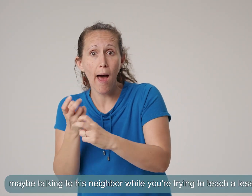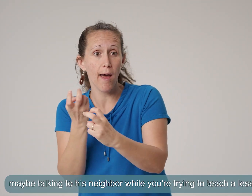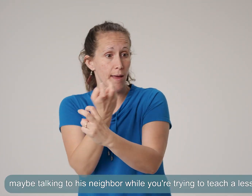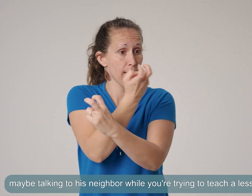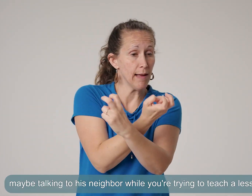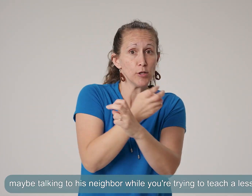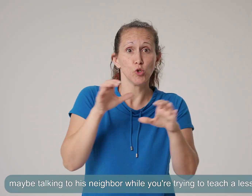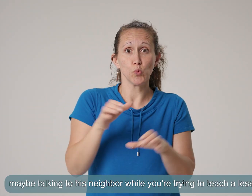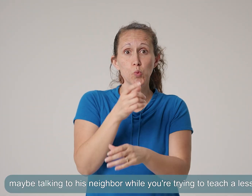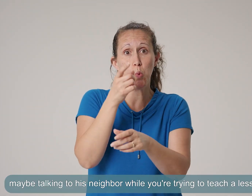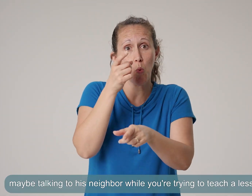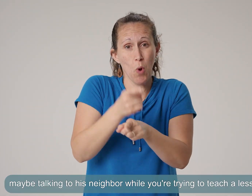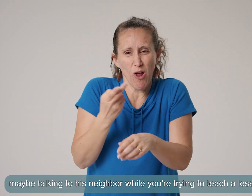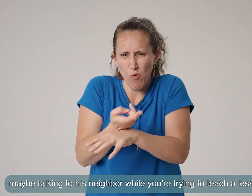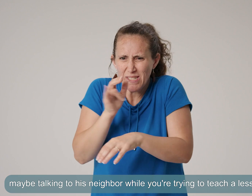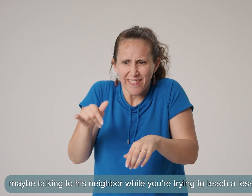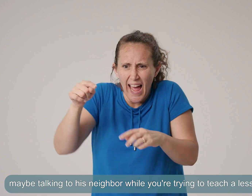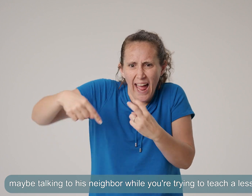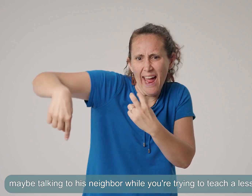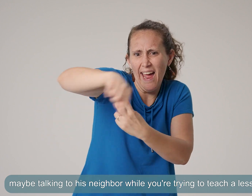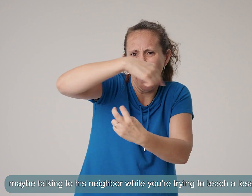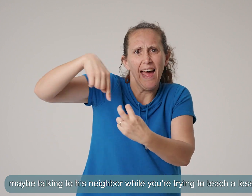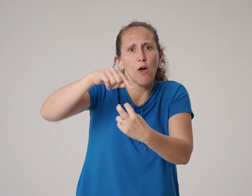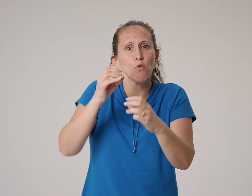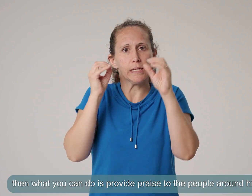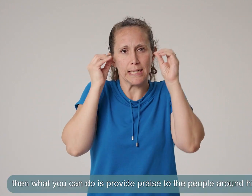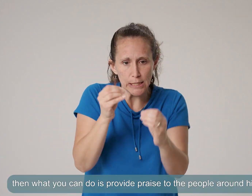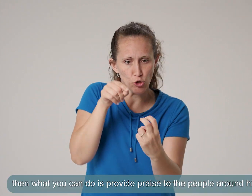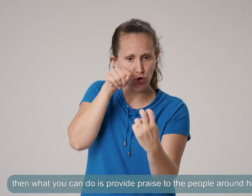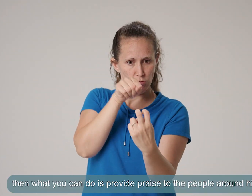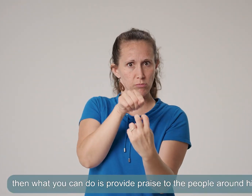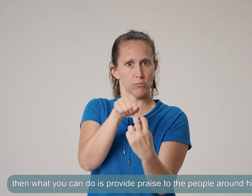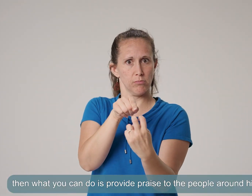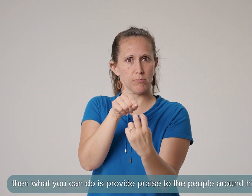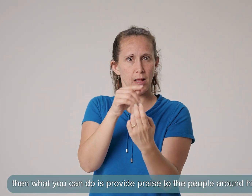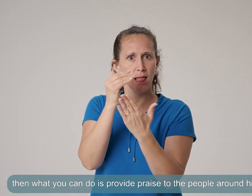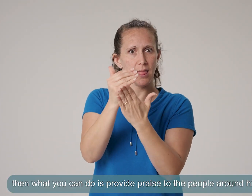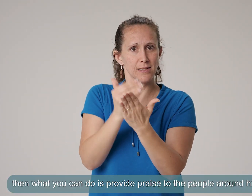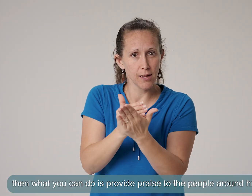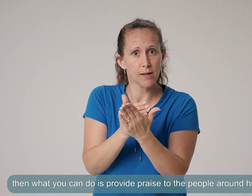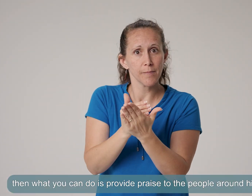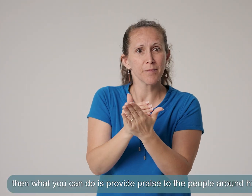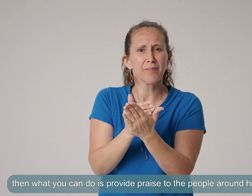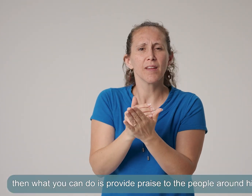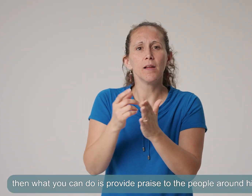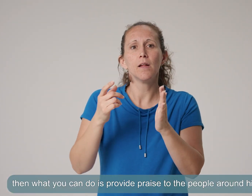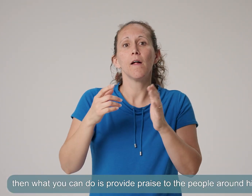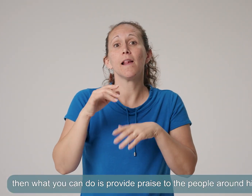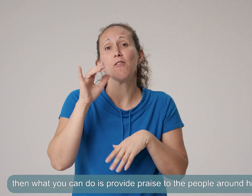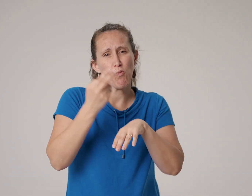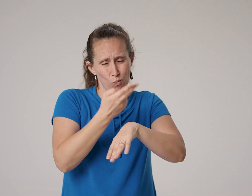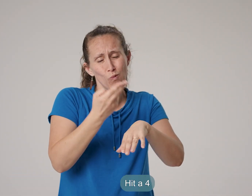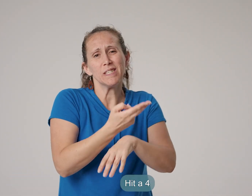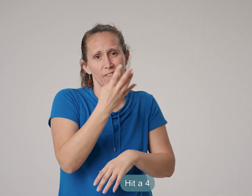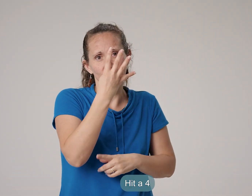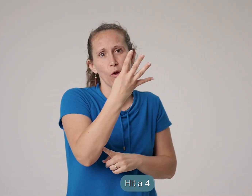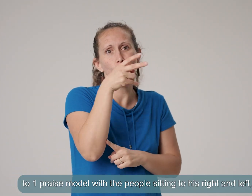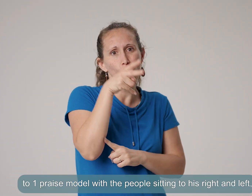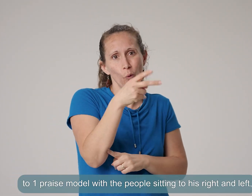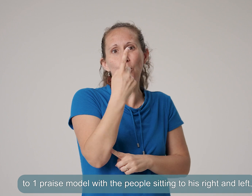maybe talking to his neighbor while you're trying to teach a lesson, then what you can do is provide praise to the people around him. Hit a 4-to-1